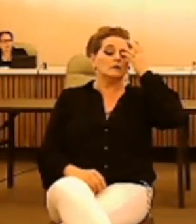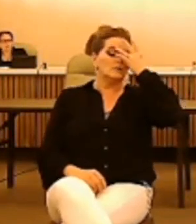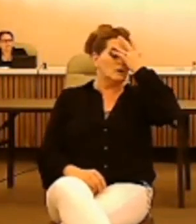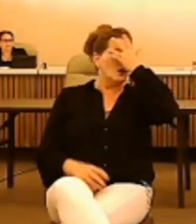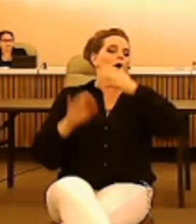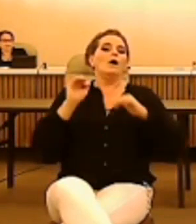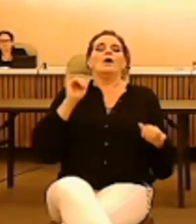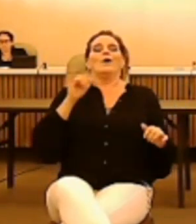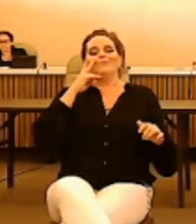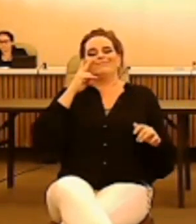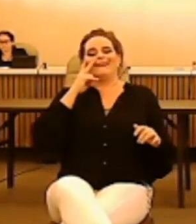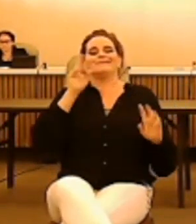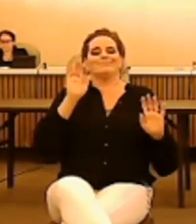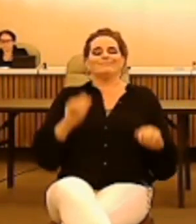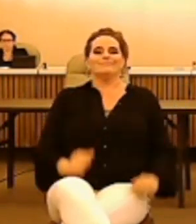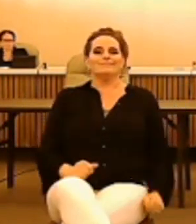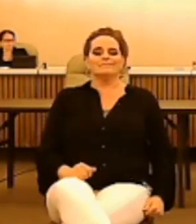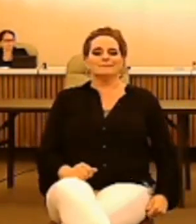Oh, I see. Okay.